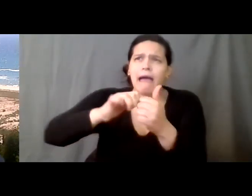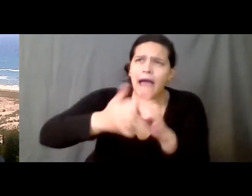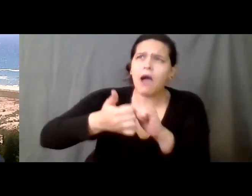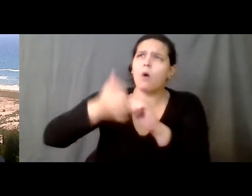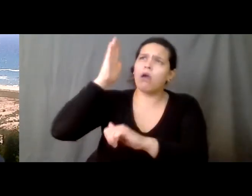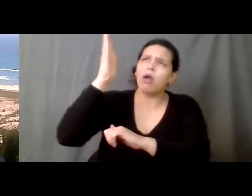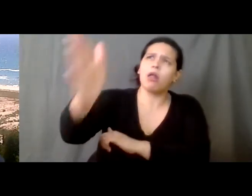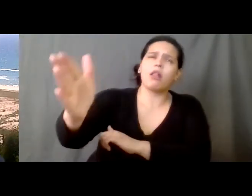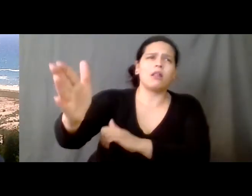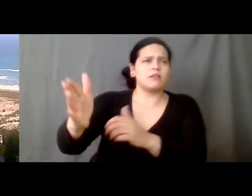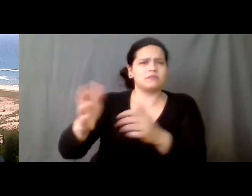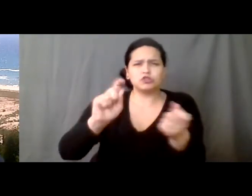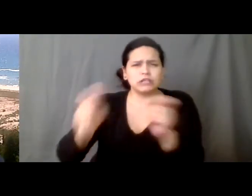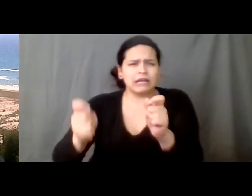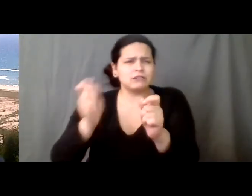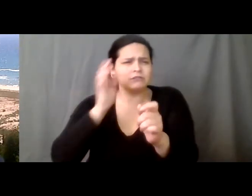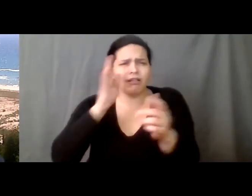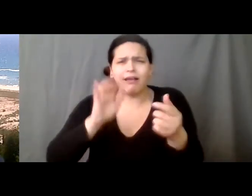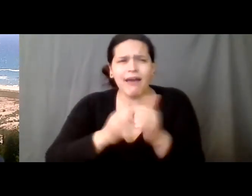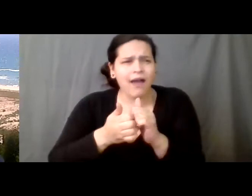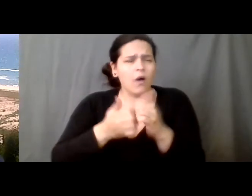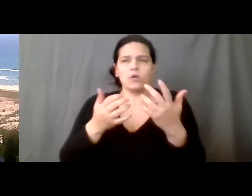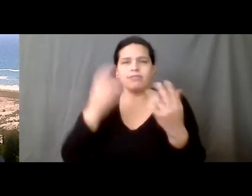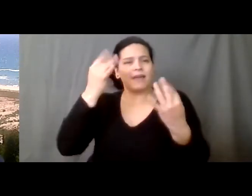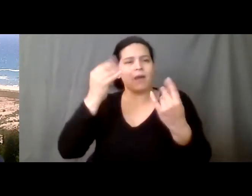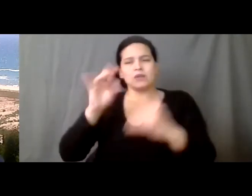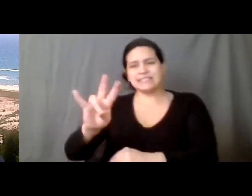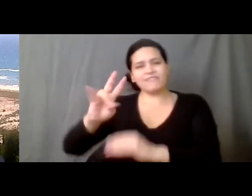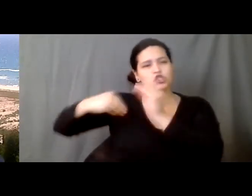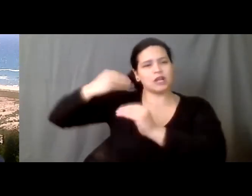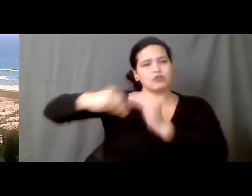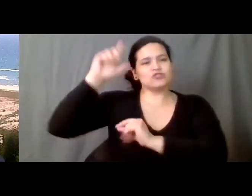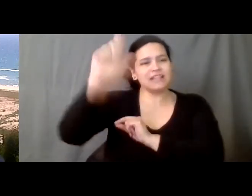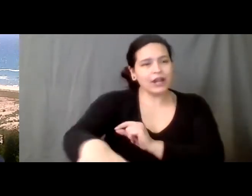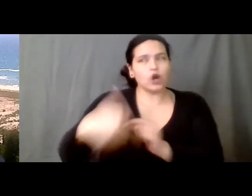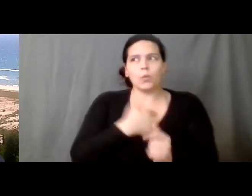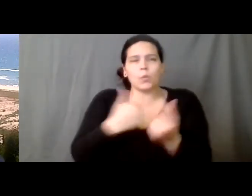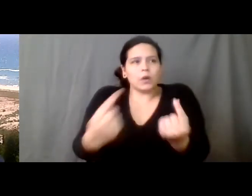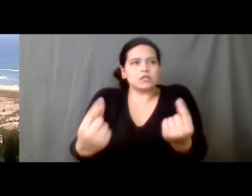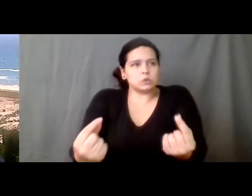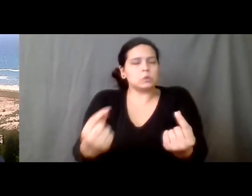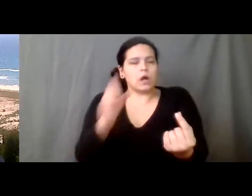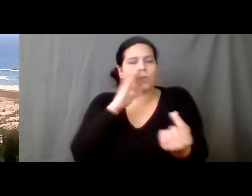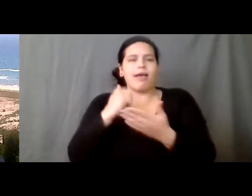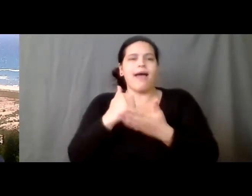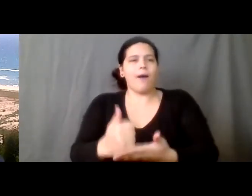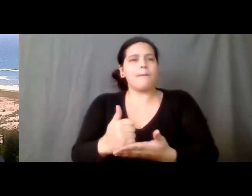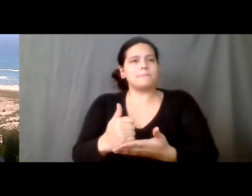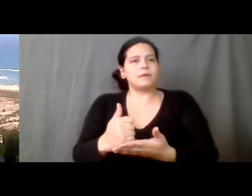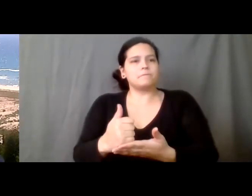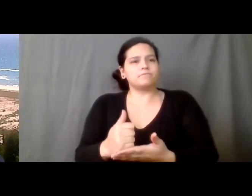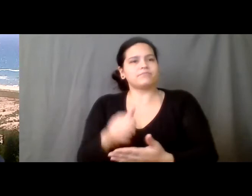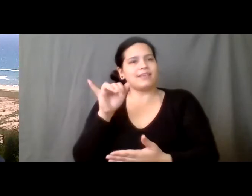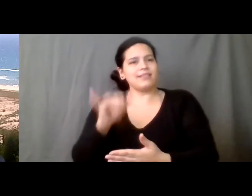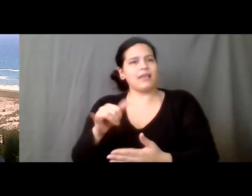help bring things to happen in those seven generations? And what do we do that's going to help them and leave good things for